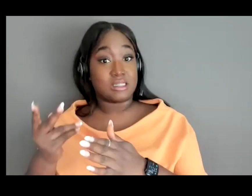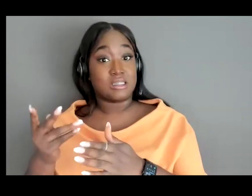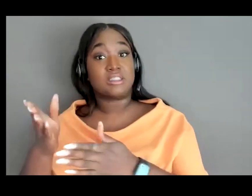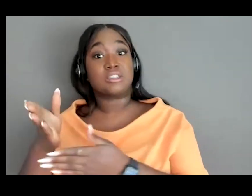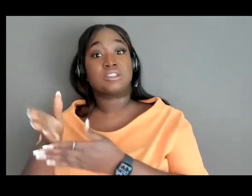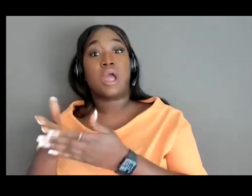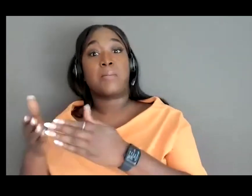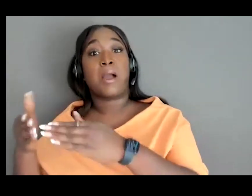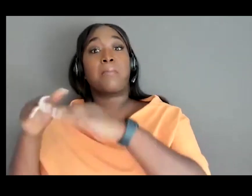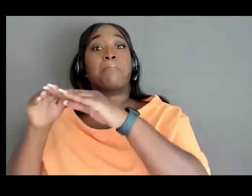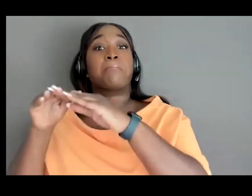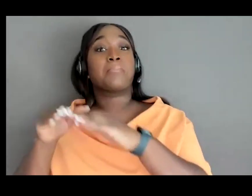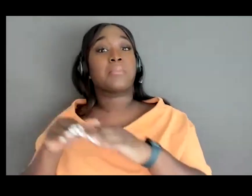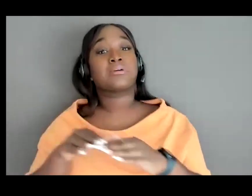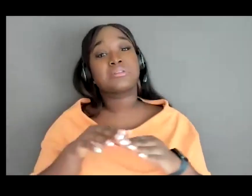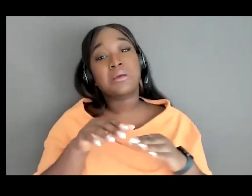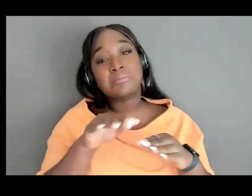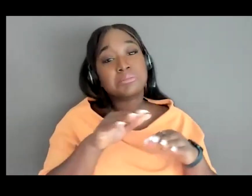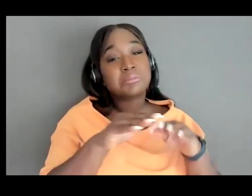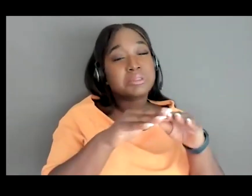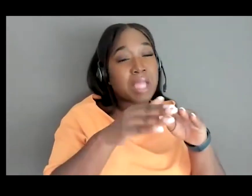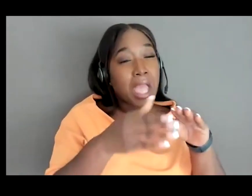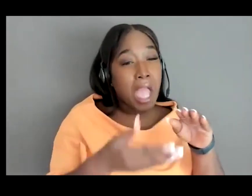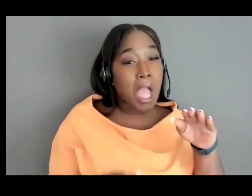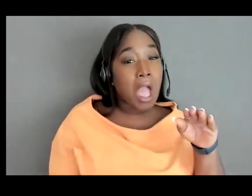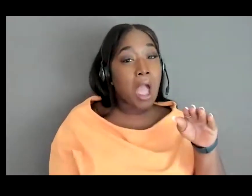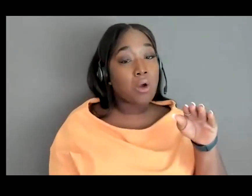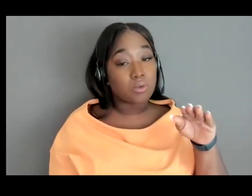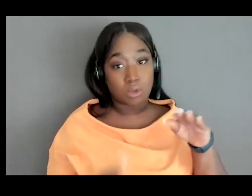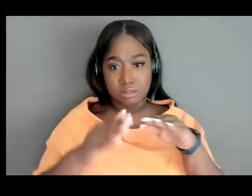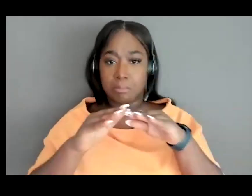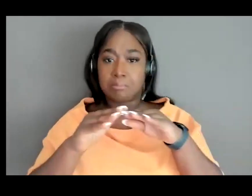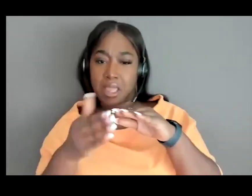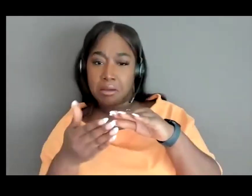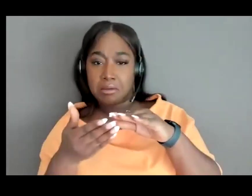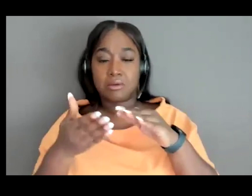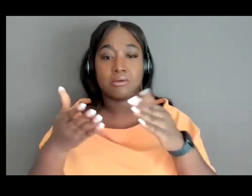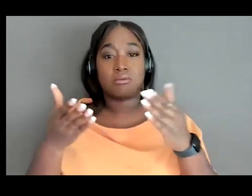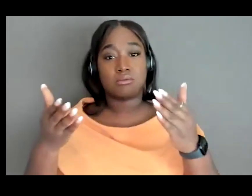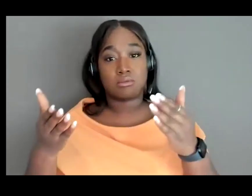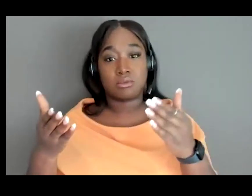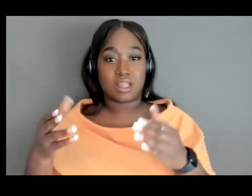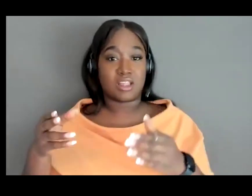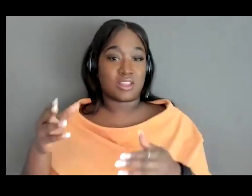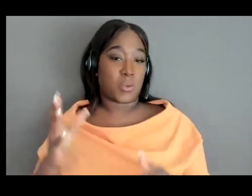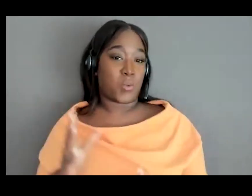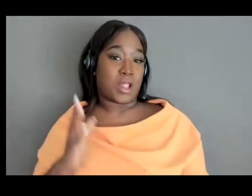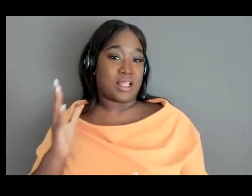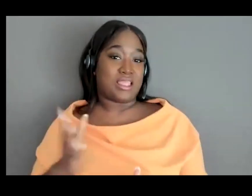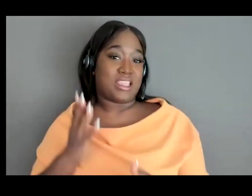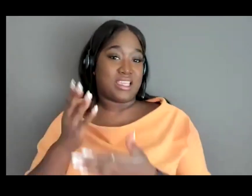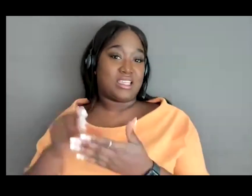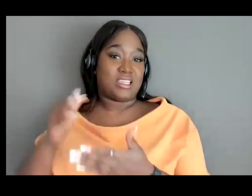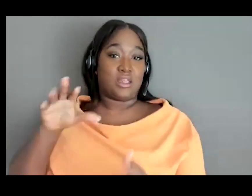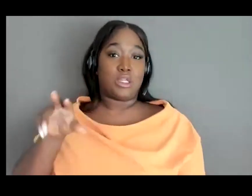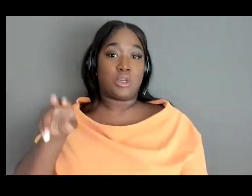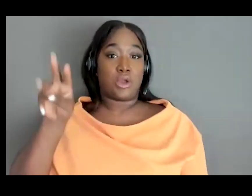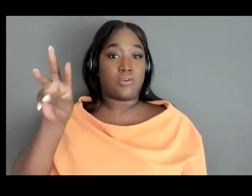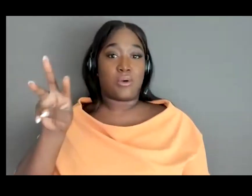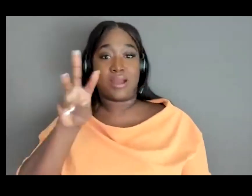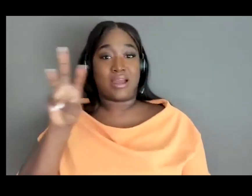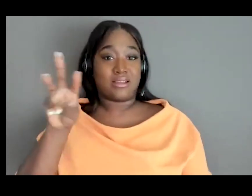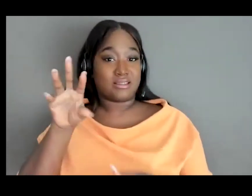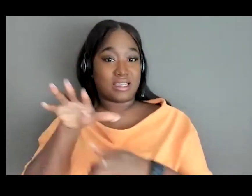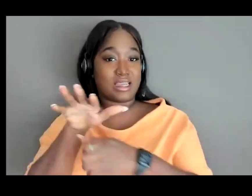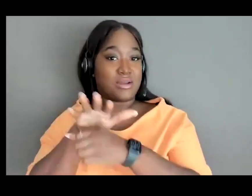It goes up in some places, it still goes down, probably goes a little less down in others. You know, the wealthy northwestern neighborhoods I pointed